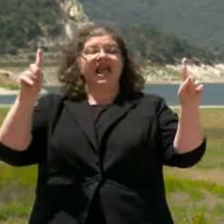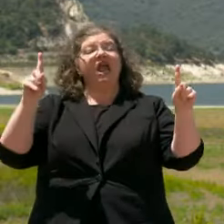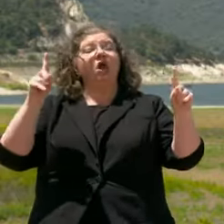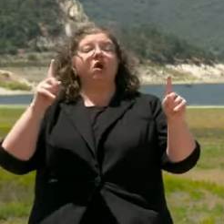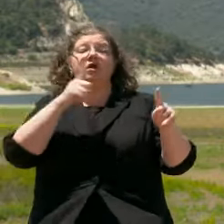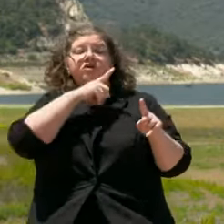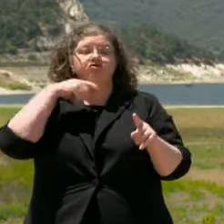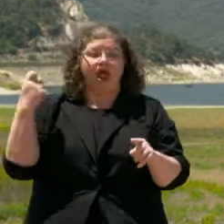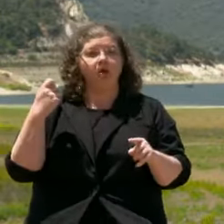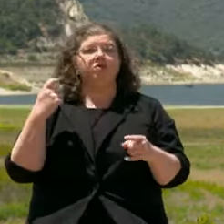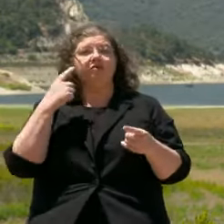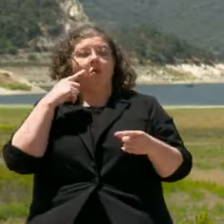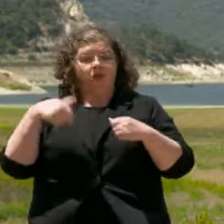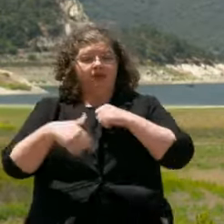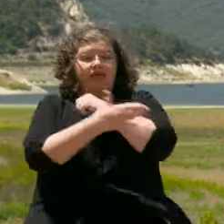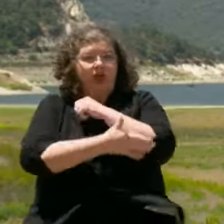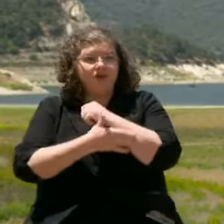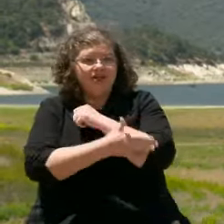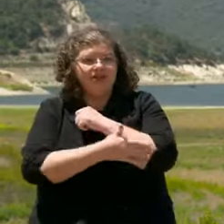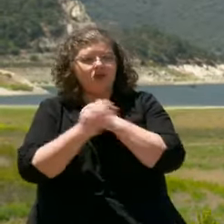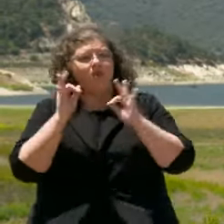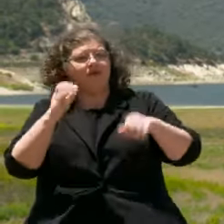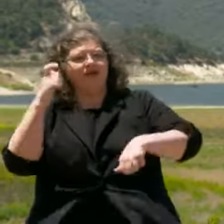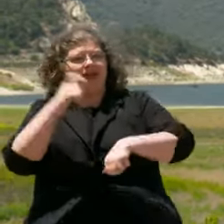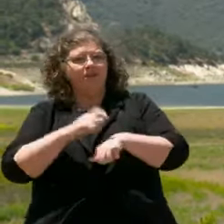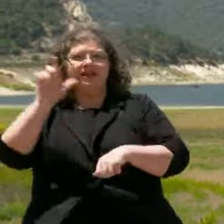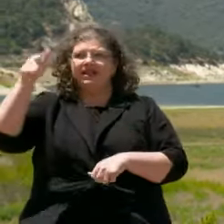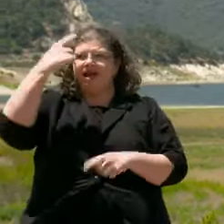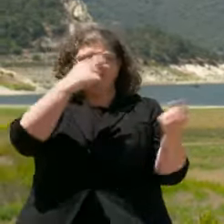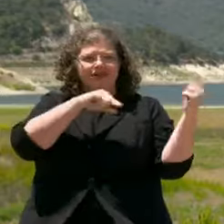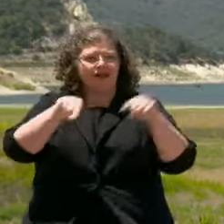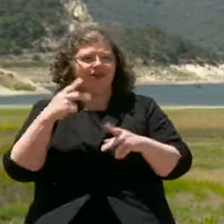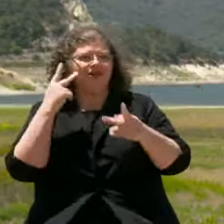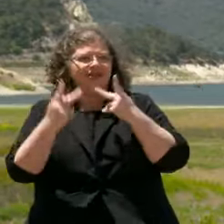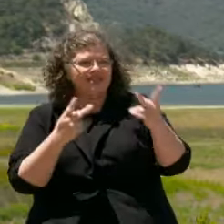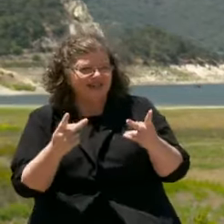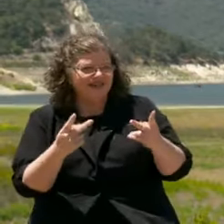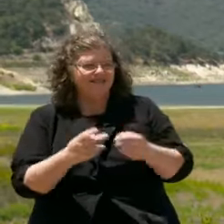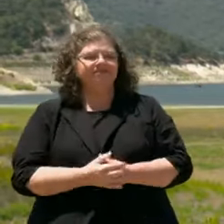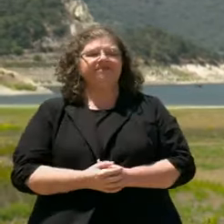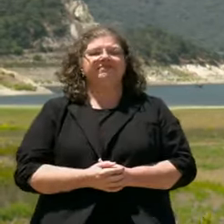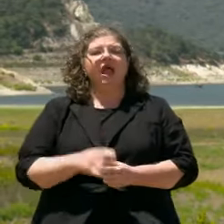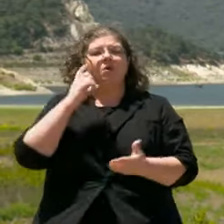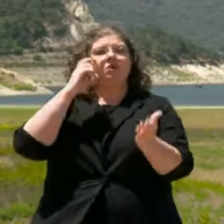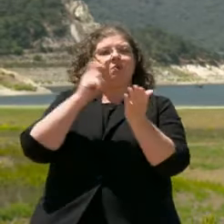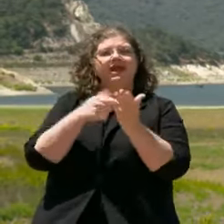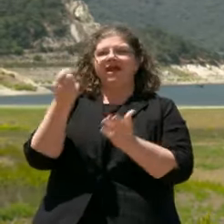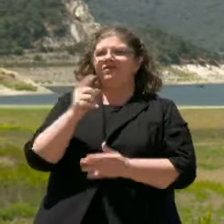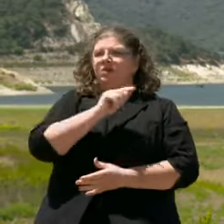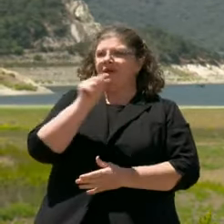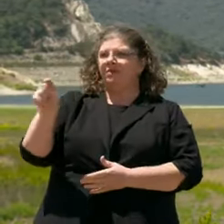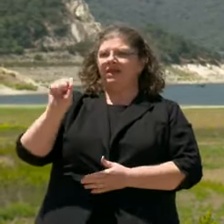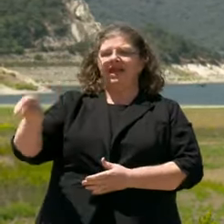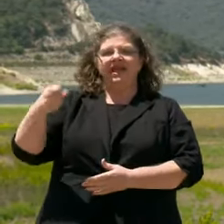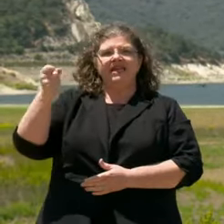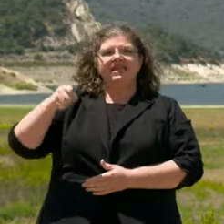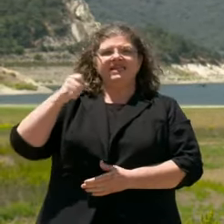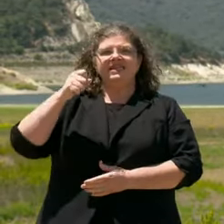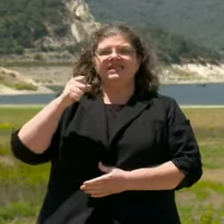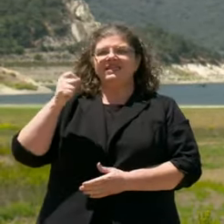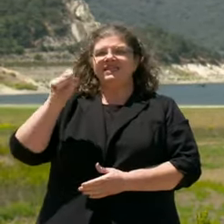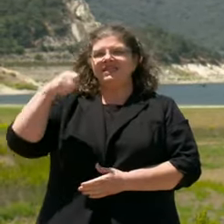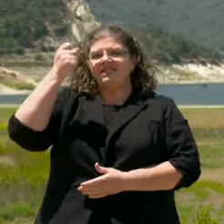so it's very timely that the governor is down here to visit us. So a few people that I'd like to recognize here. We have Senator Laird's